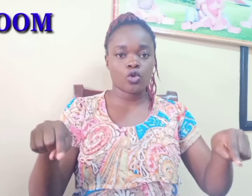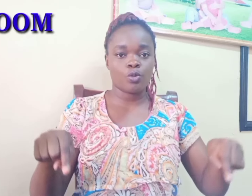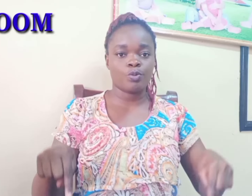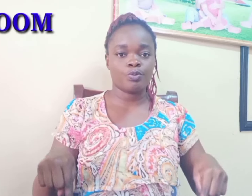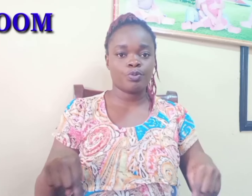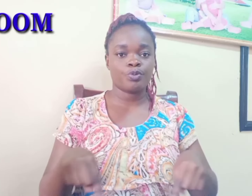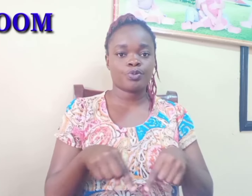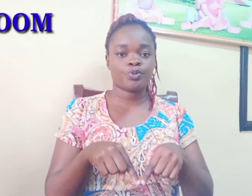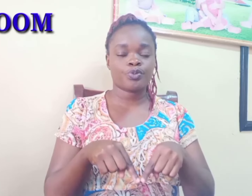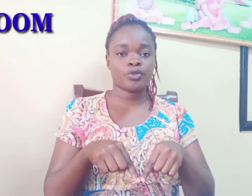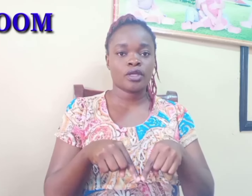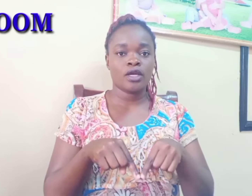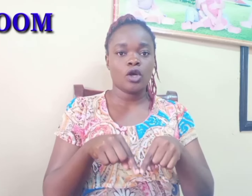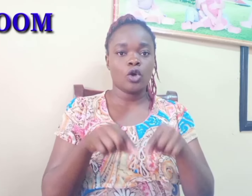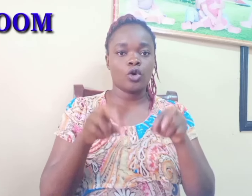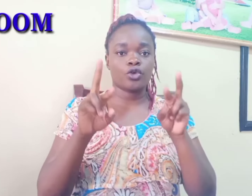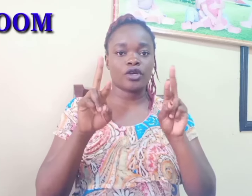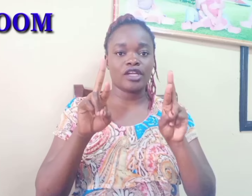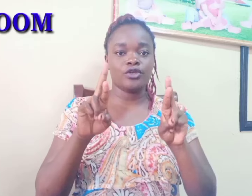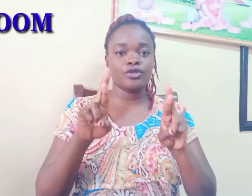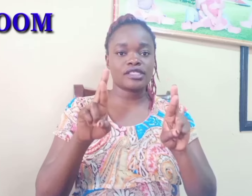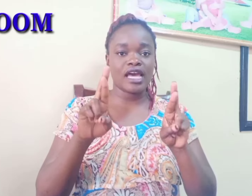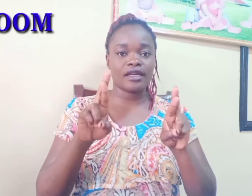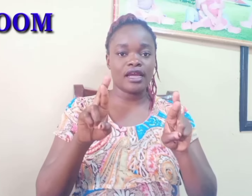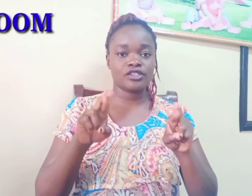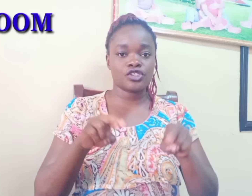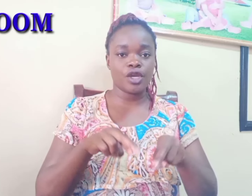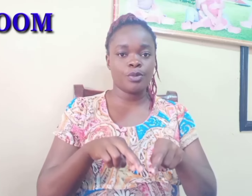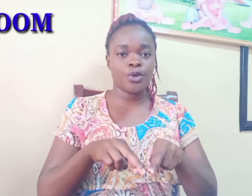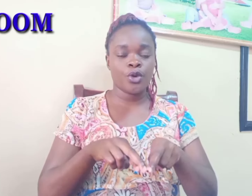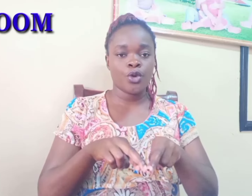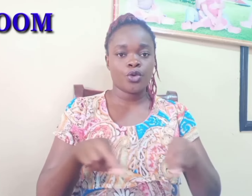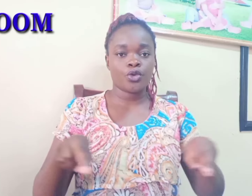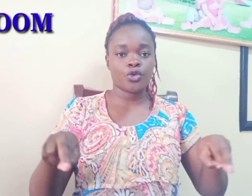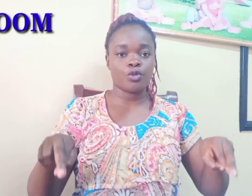room. Or you can use R hand shape. Room.